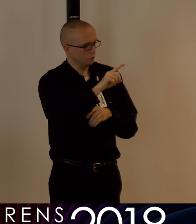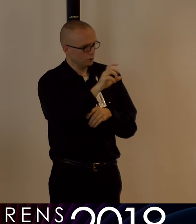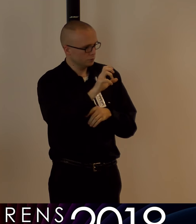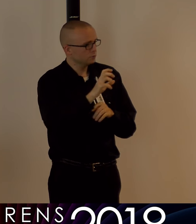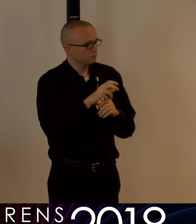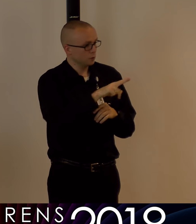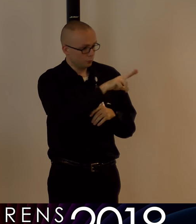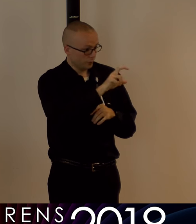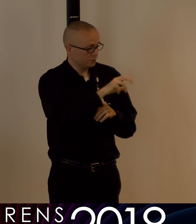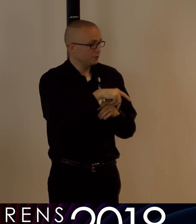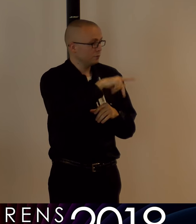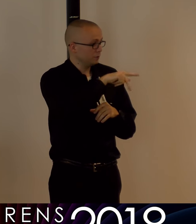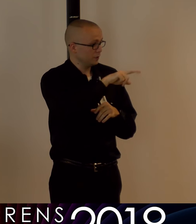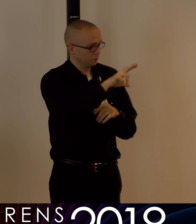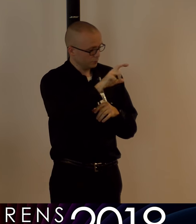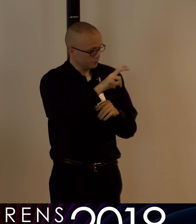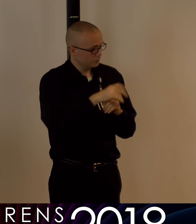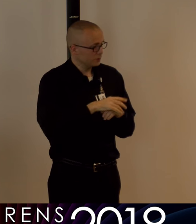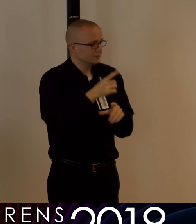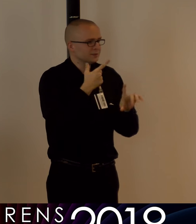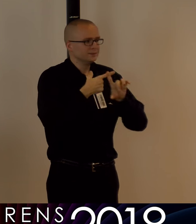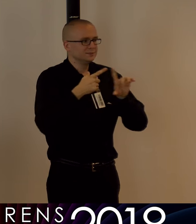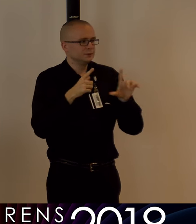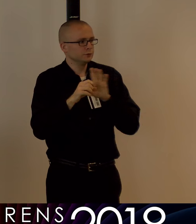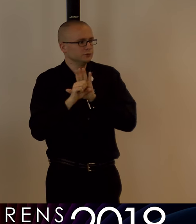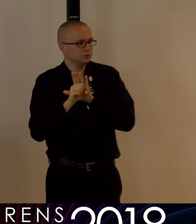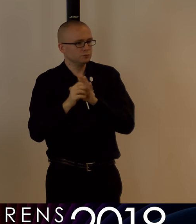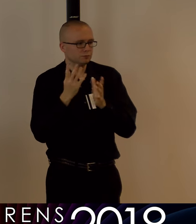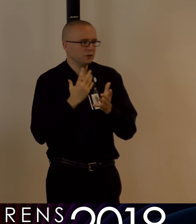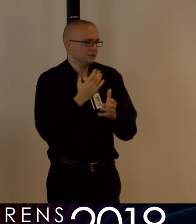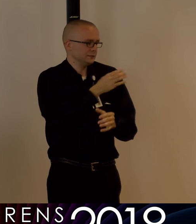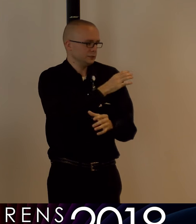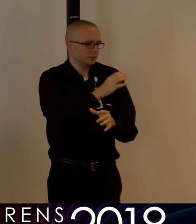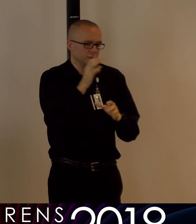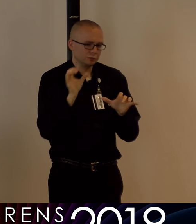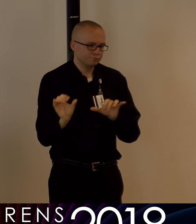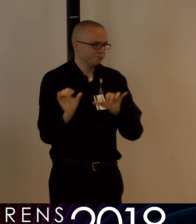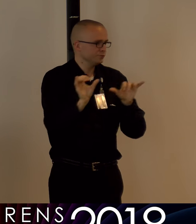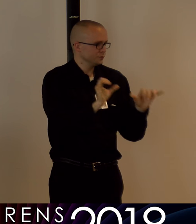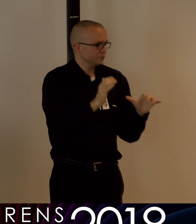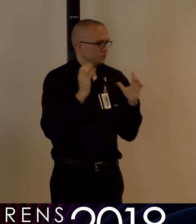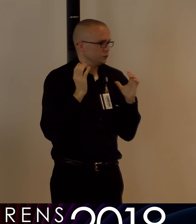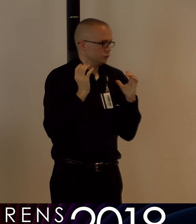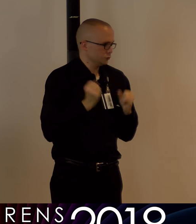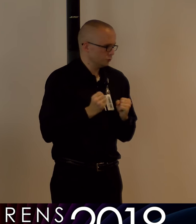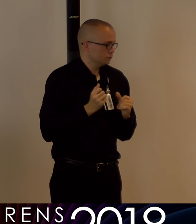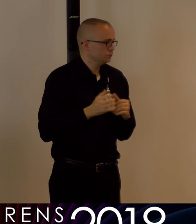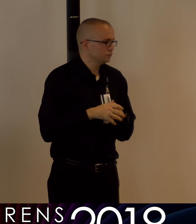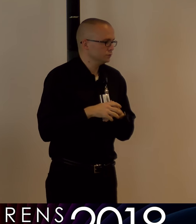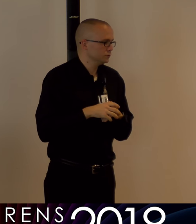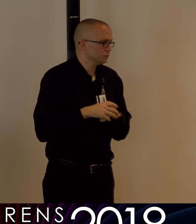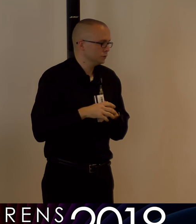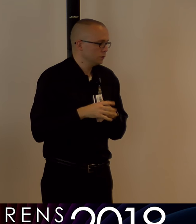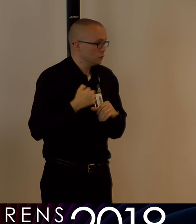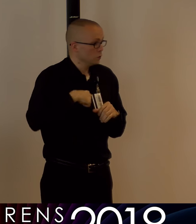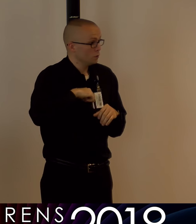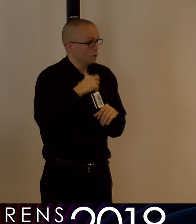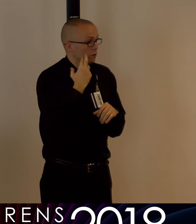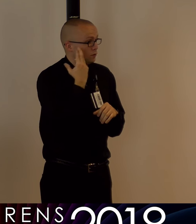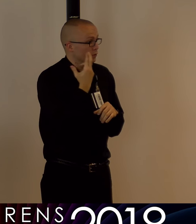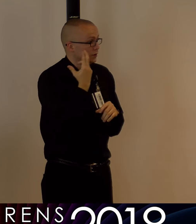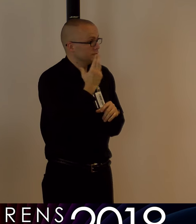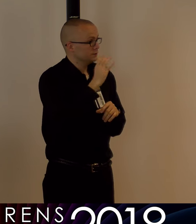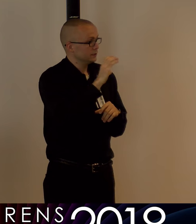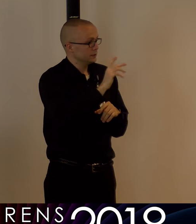syndrome. Again, it's a different syndrome, but there is some clinical overlap with CHARGE. We found, this is another